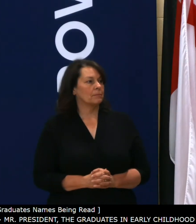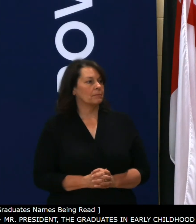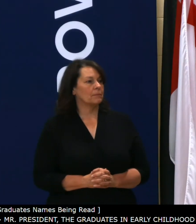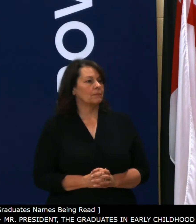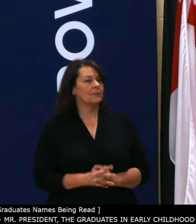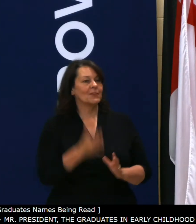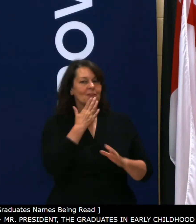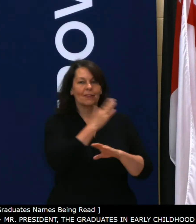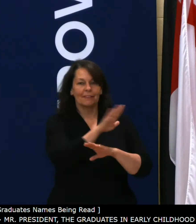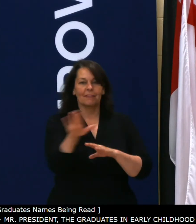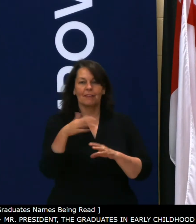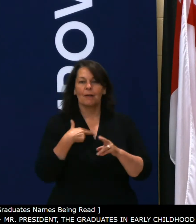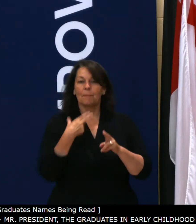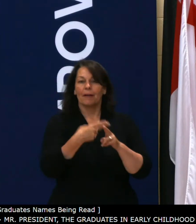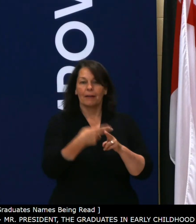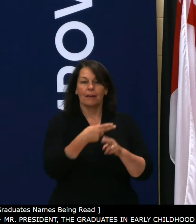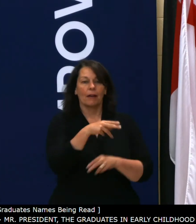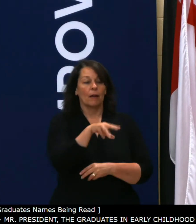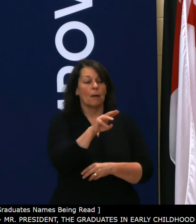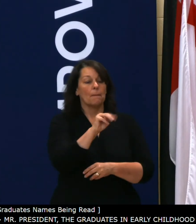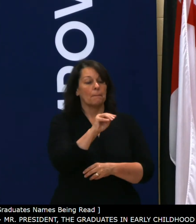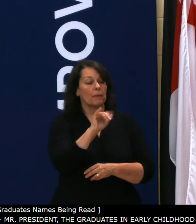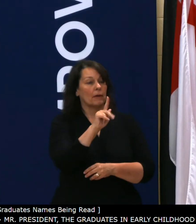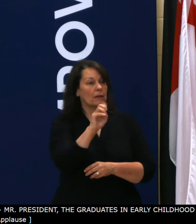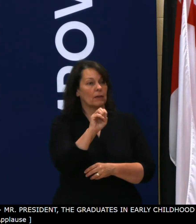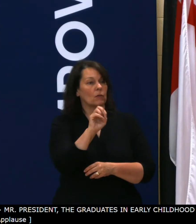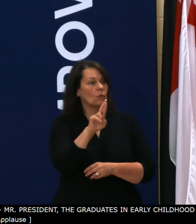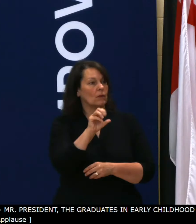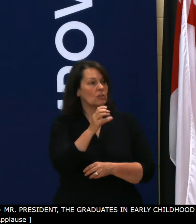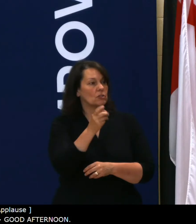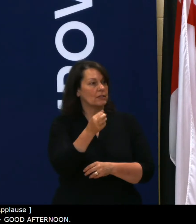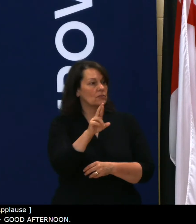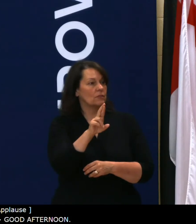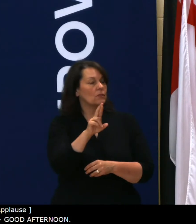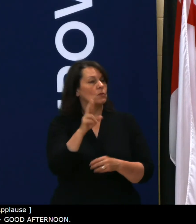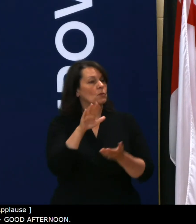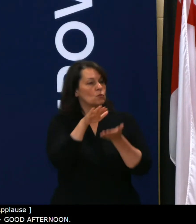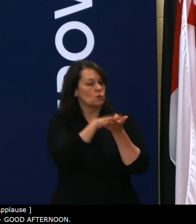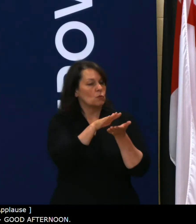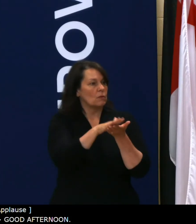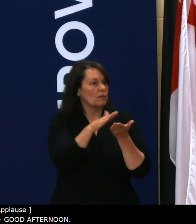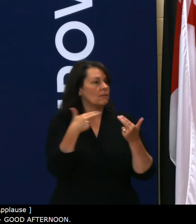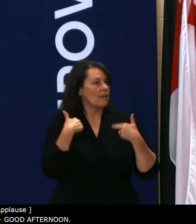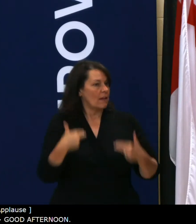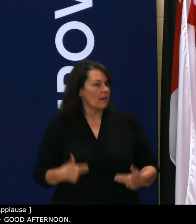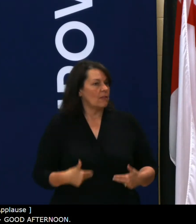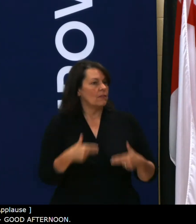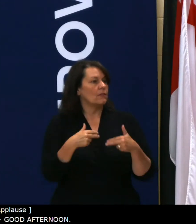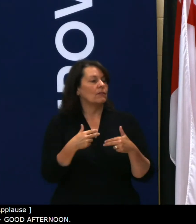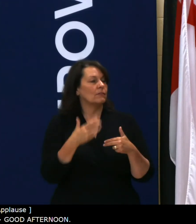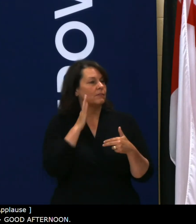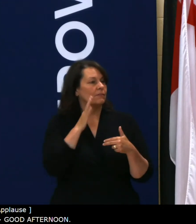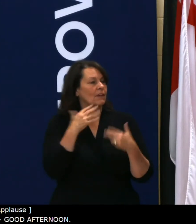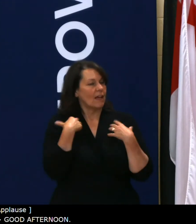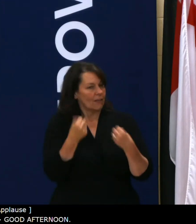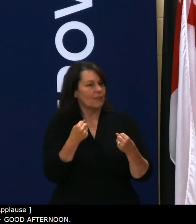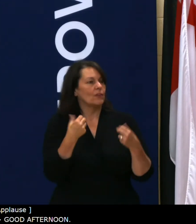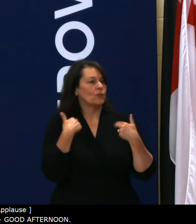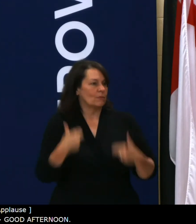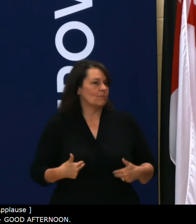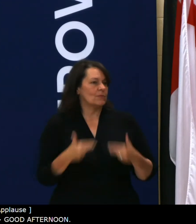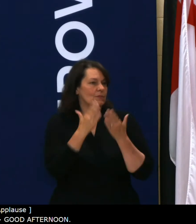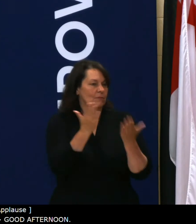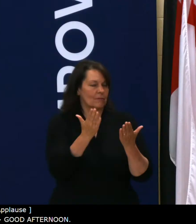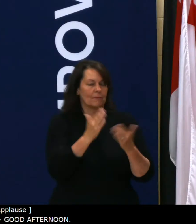Good afternoon. My name is Mike Rochester, the Academic Chair for the School of Health and Human Services. Mr. President, I present to